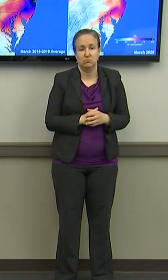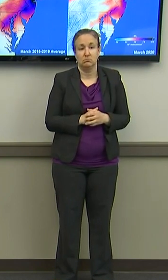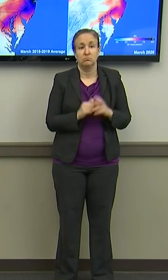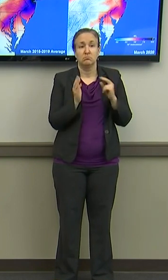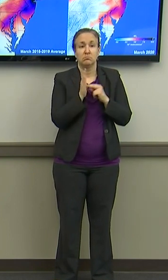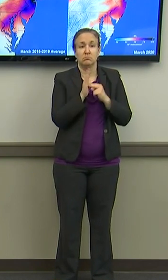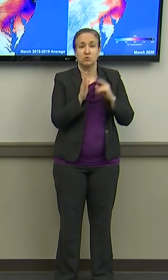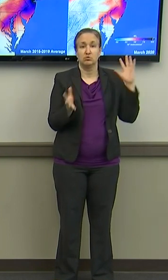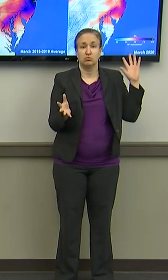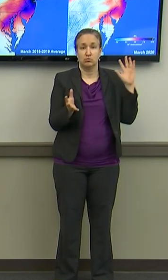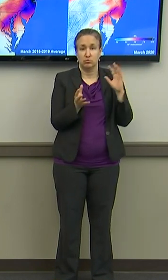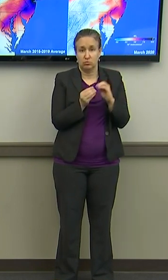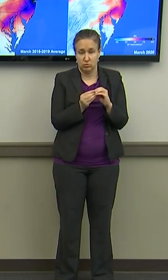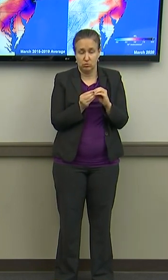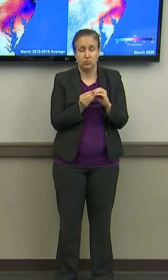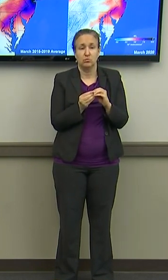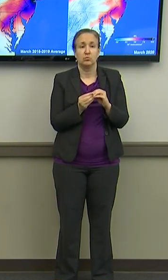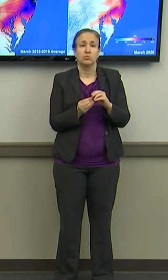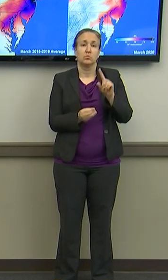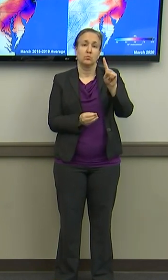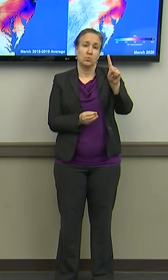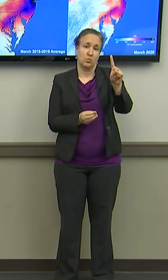which brings us to a total of